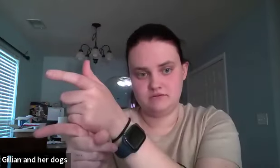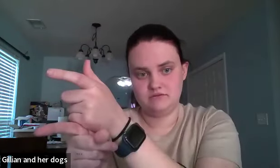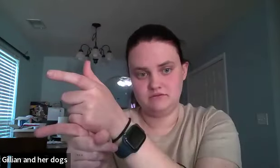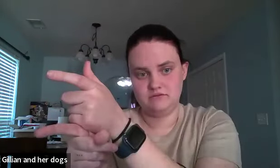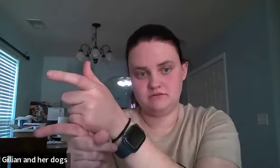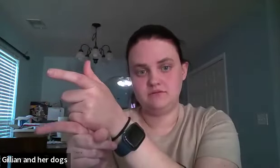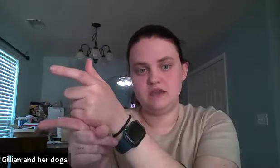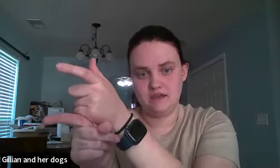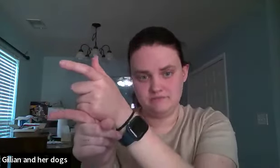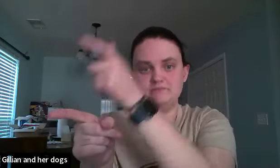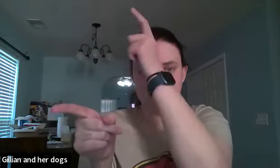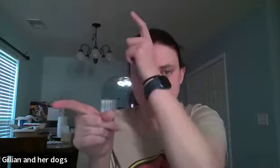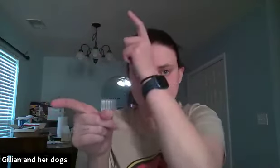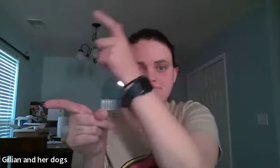brother. Okay.